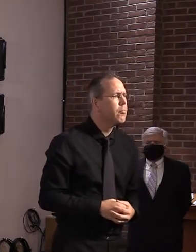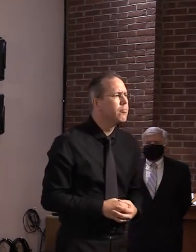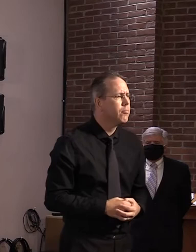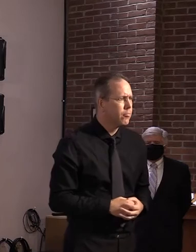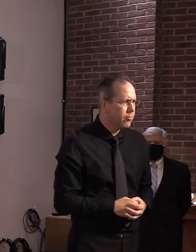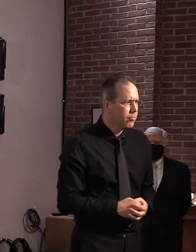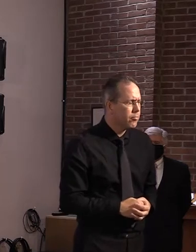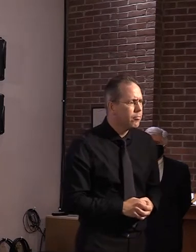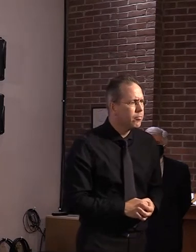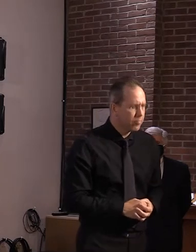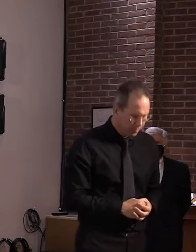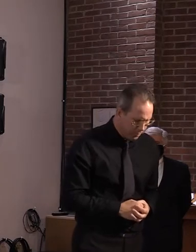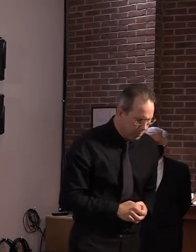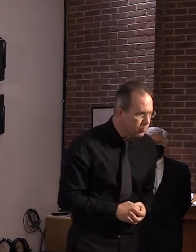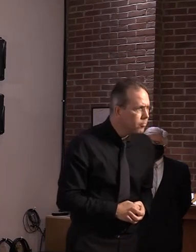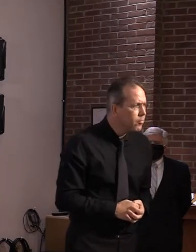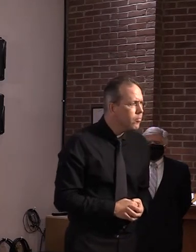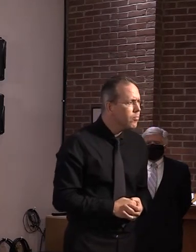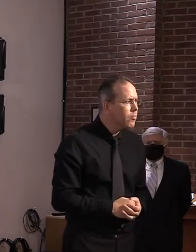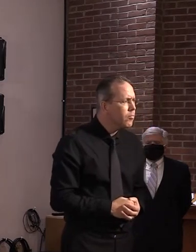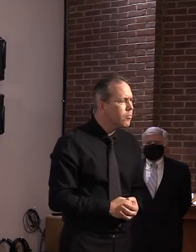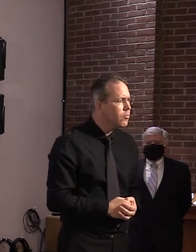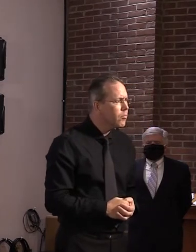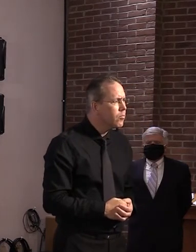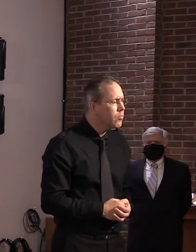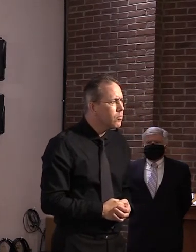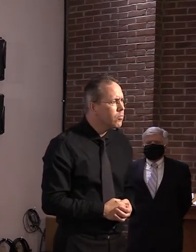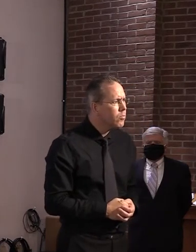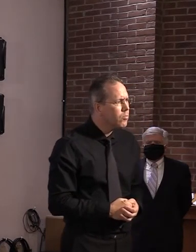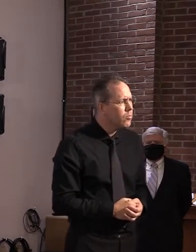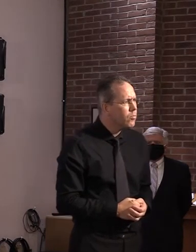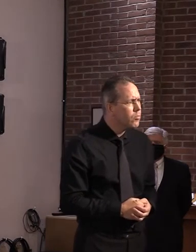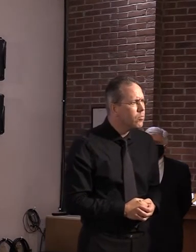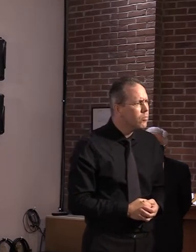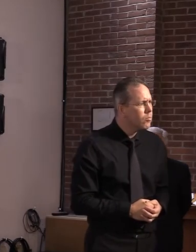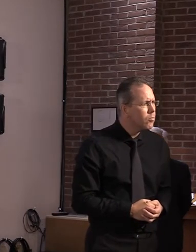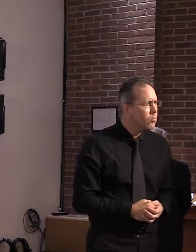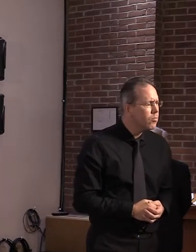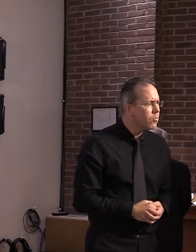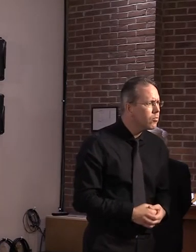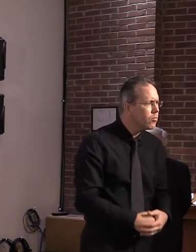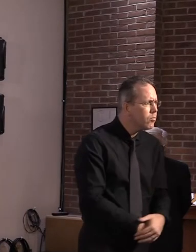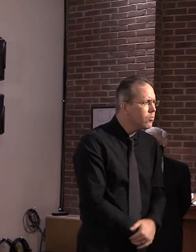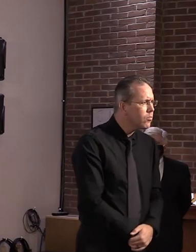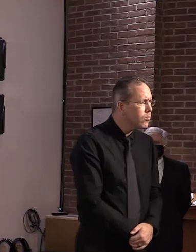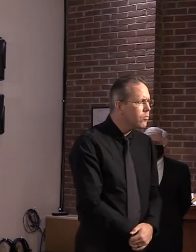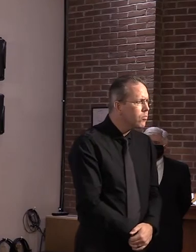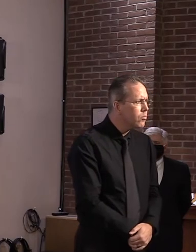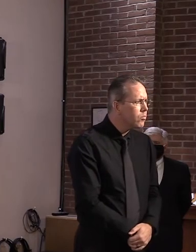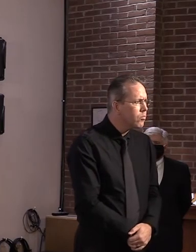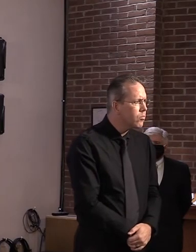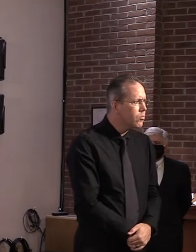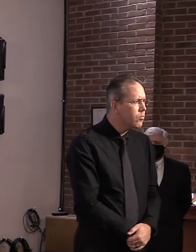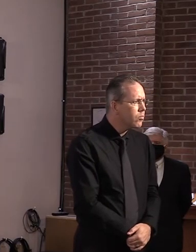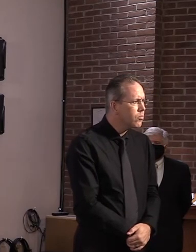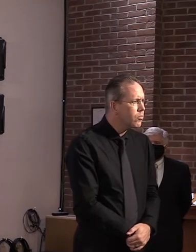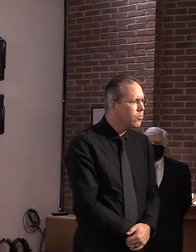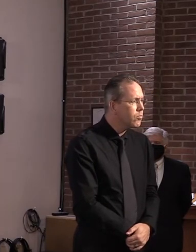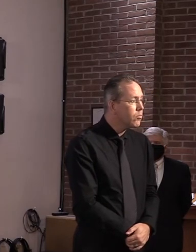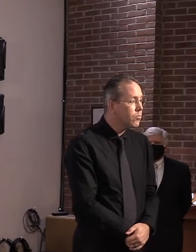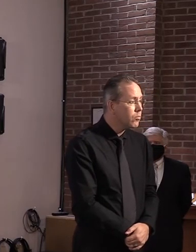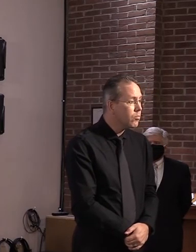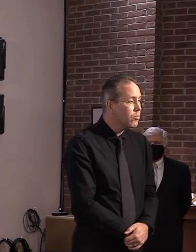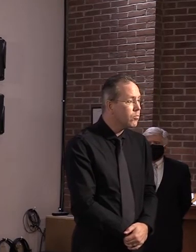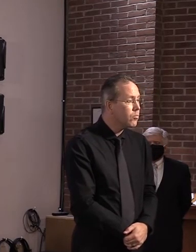know, situation of the case did not trigger facility-wide testing. Could you give me an example of what would